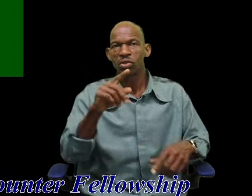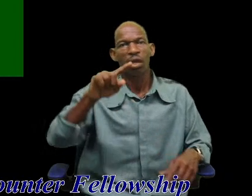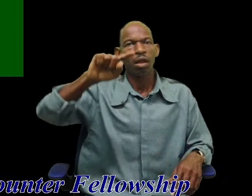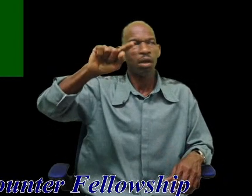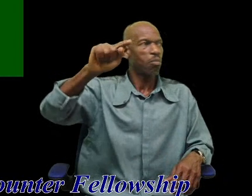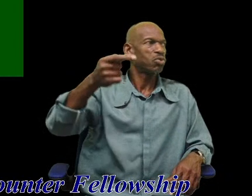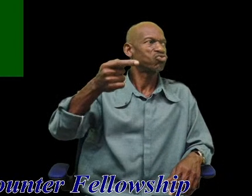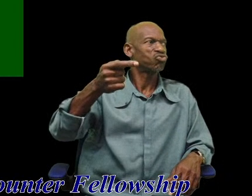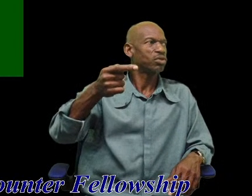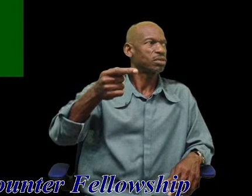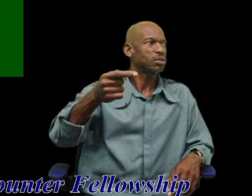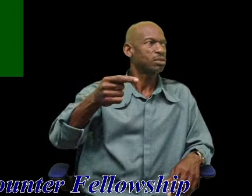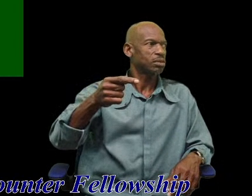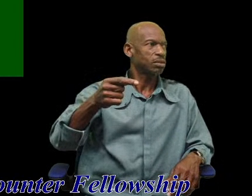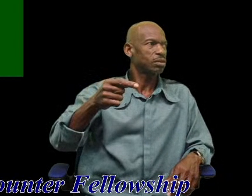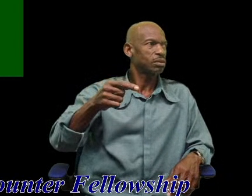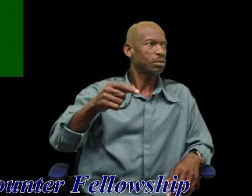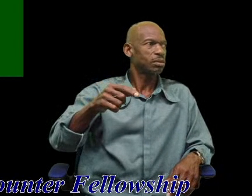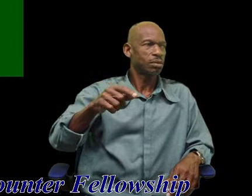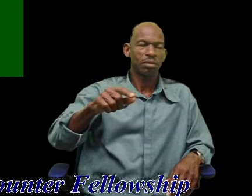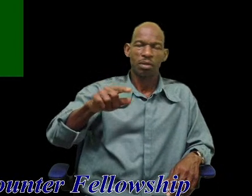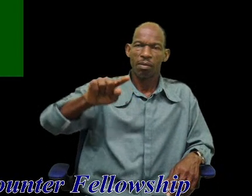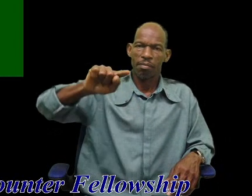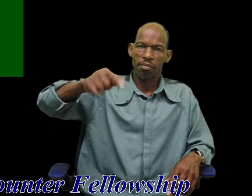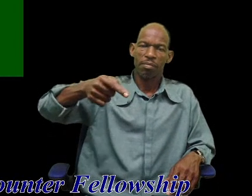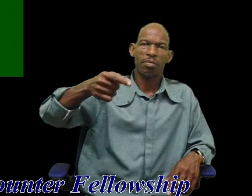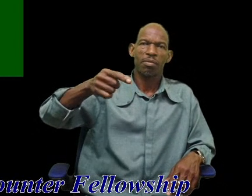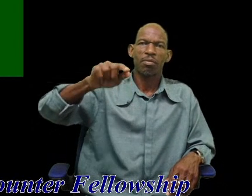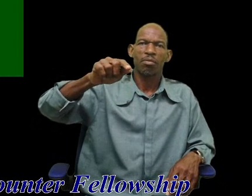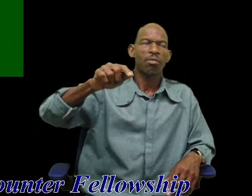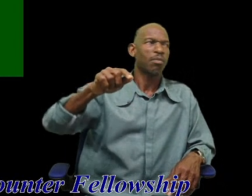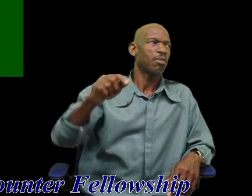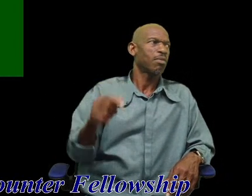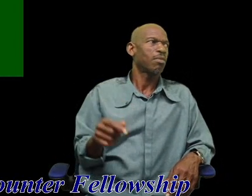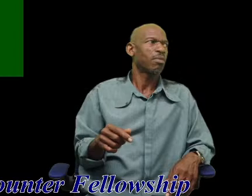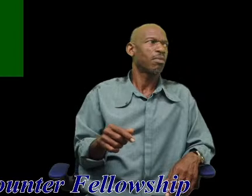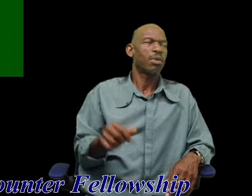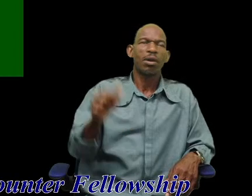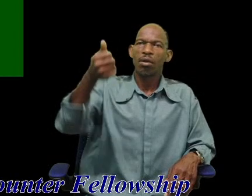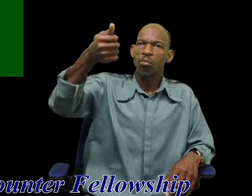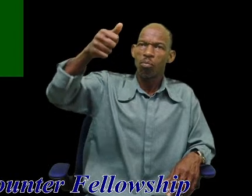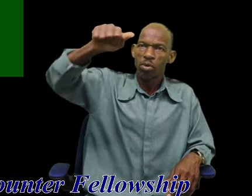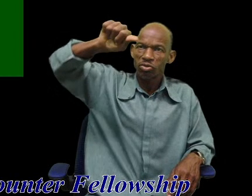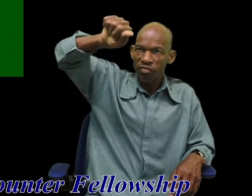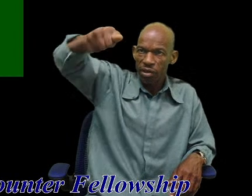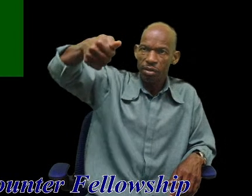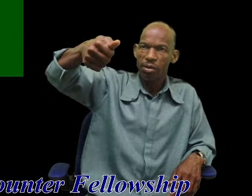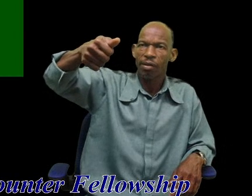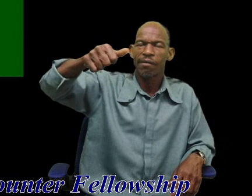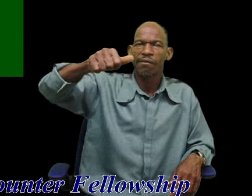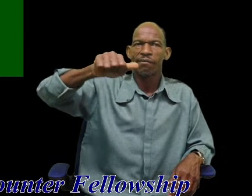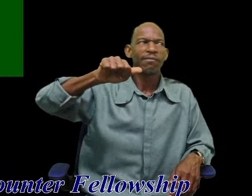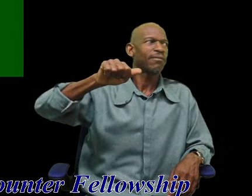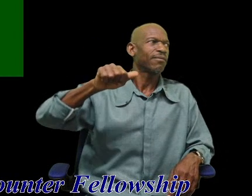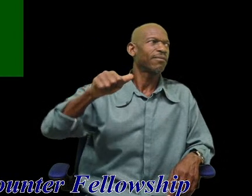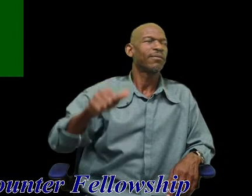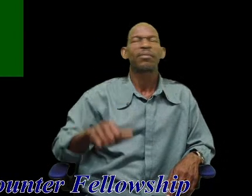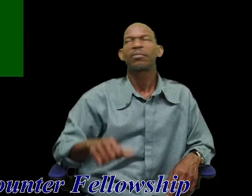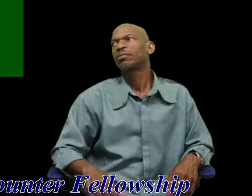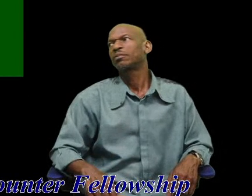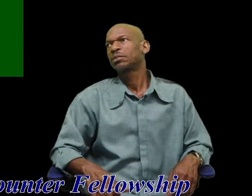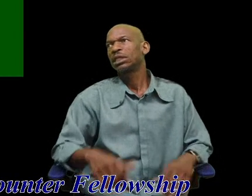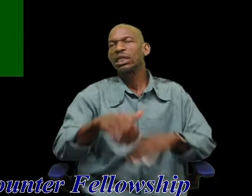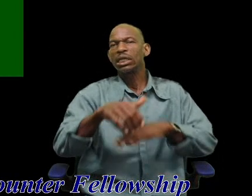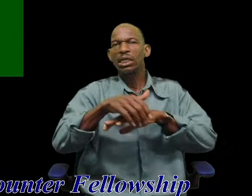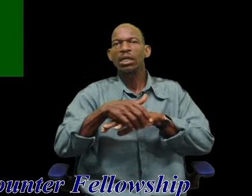we are signing, we don't use full stop and comma and so. This is English. We use apostrophe